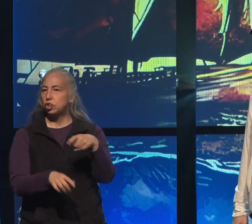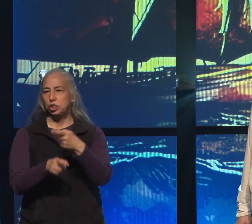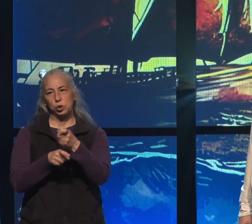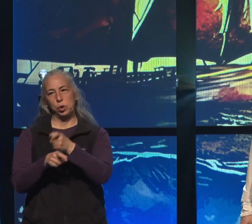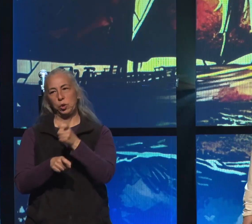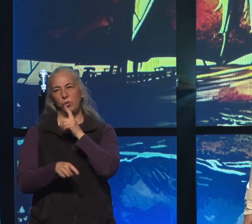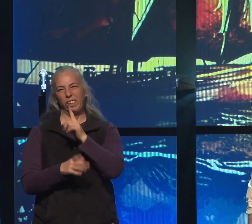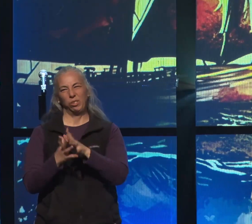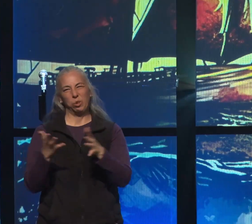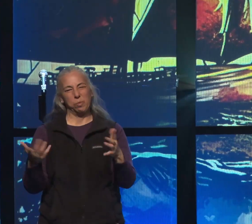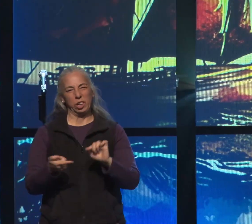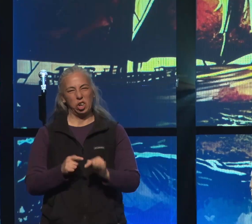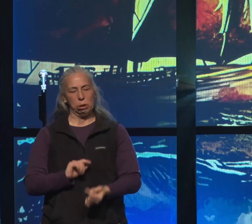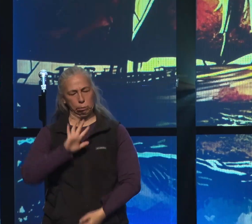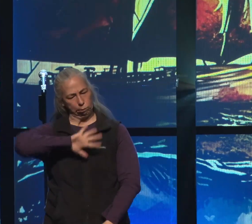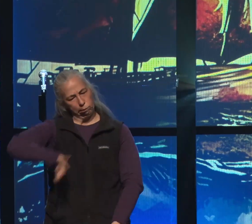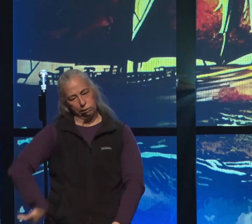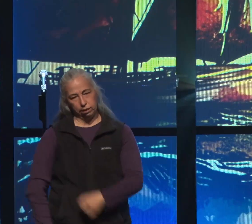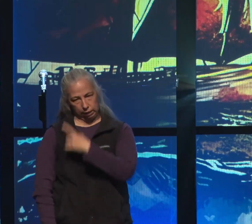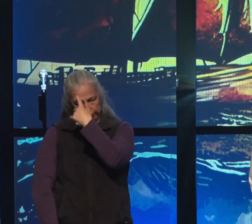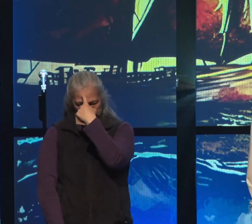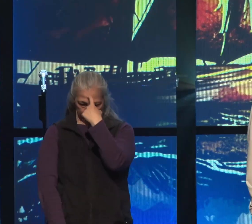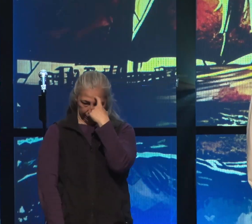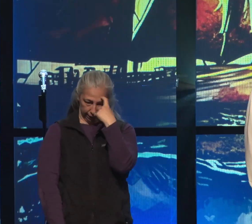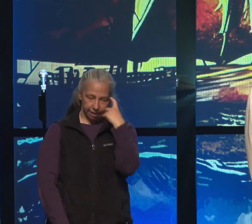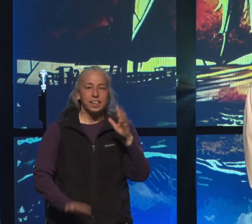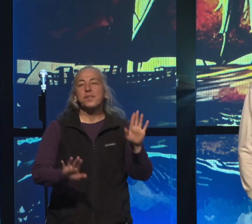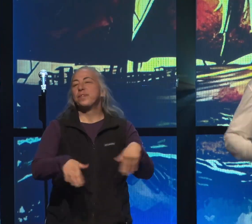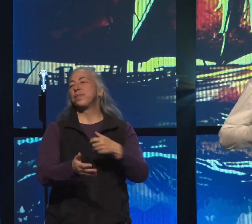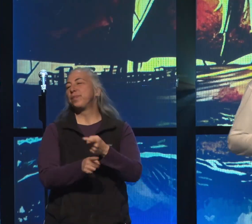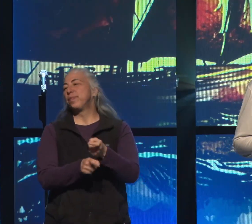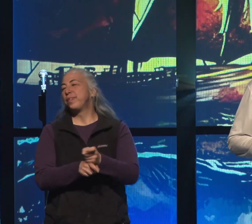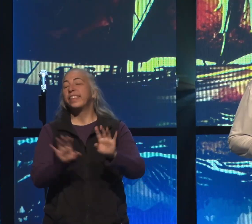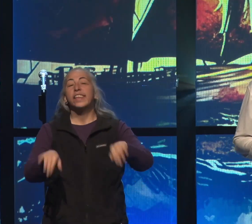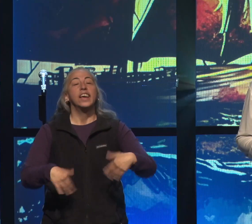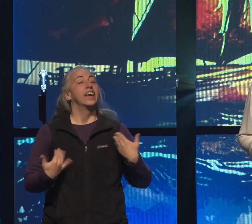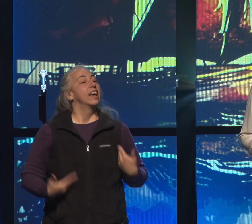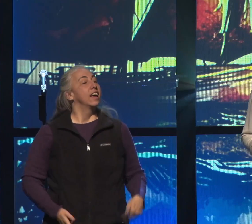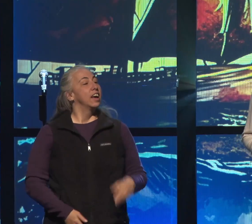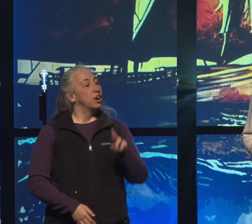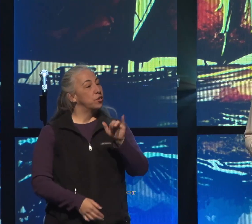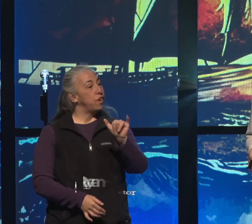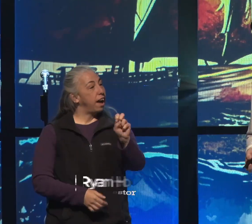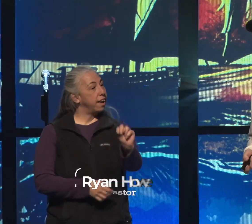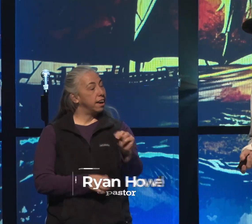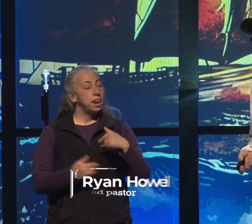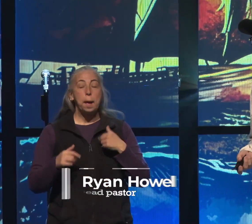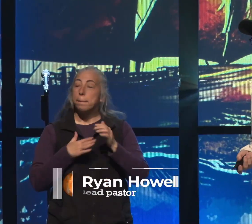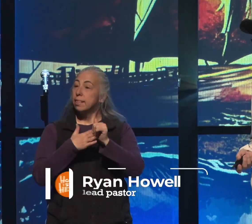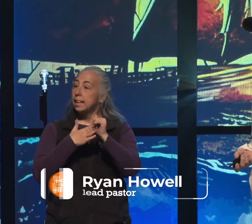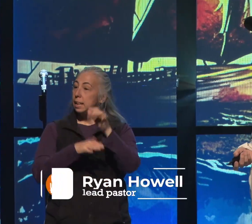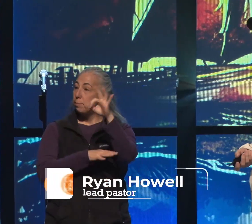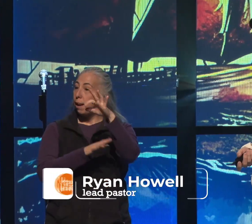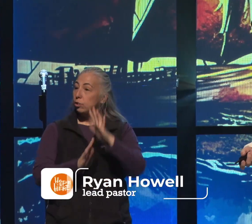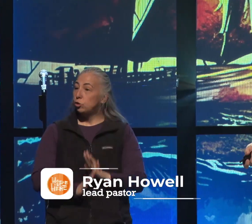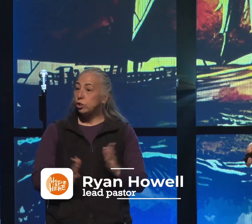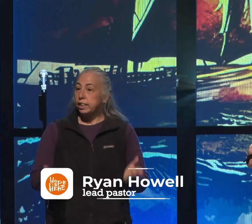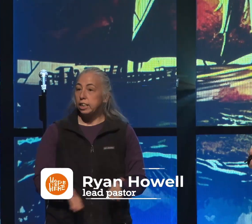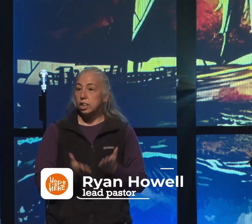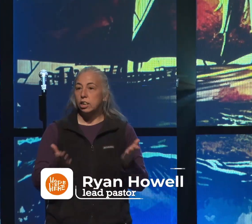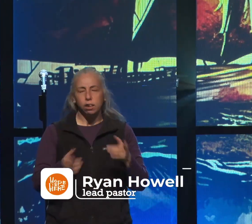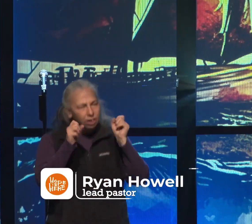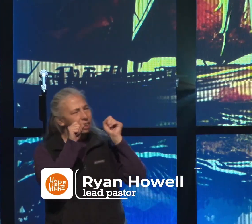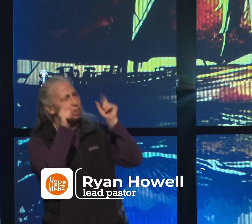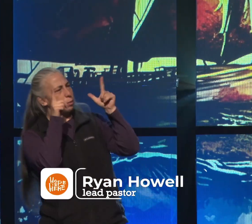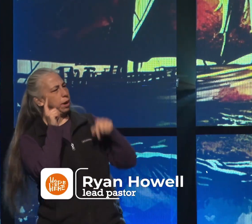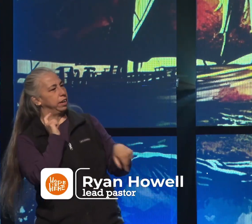been too much harm done. Sorry about that. So it's good to see everybody. My name is Ryan, and I am the lead pastor here, which will surprise our